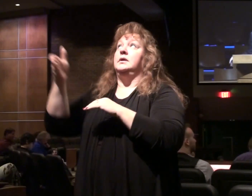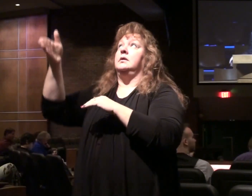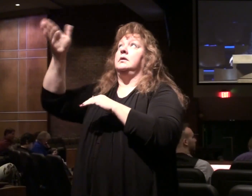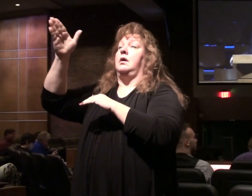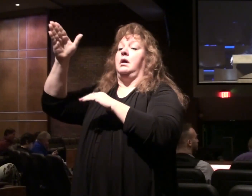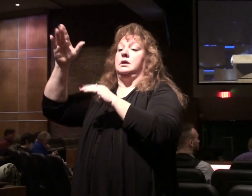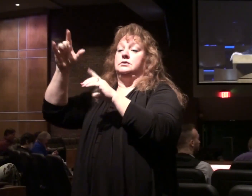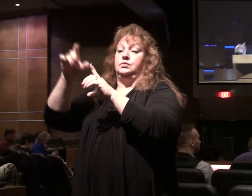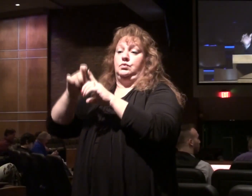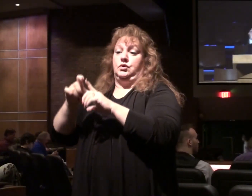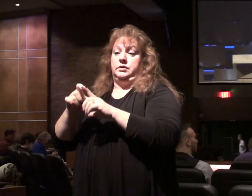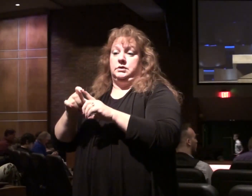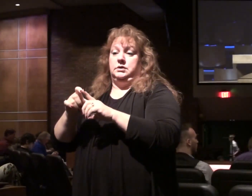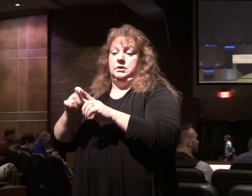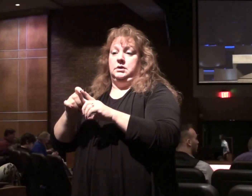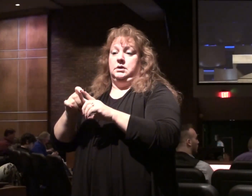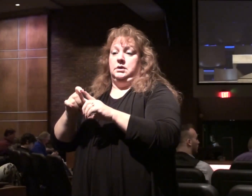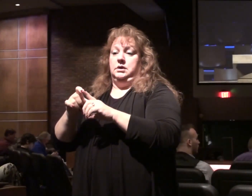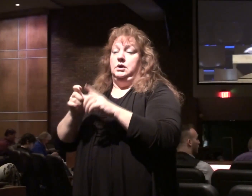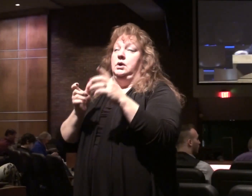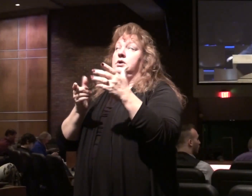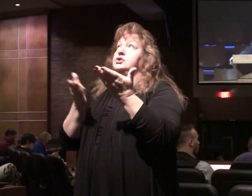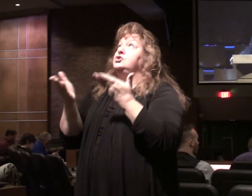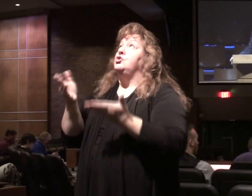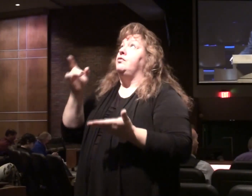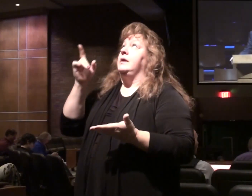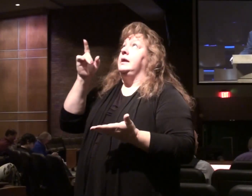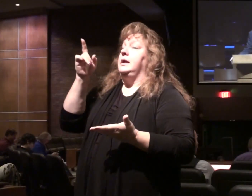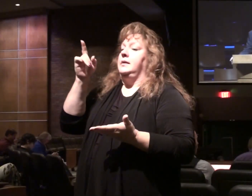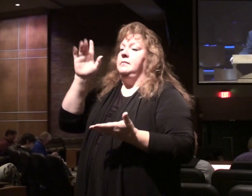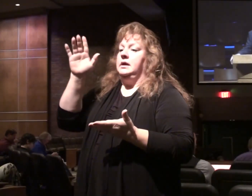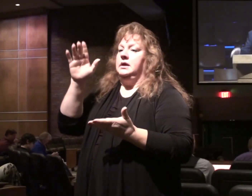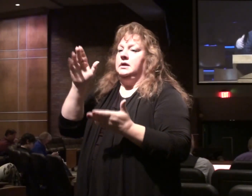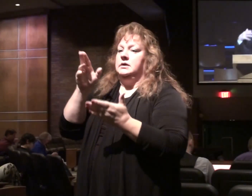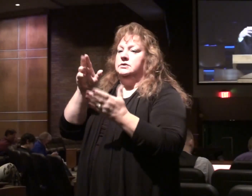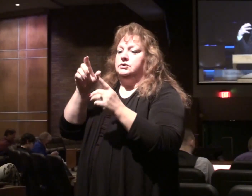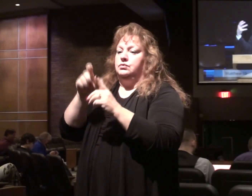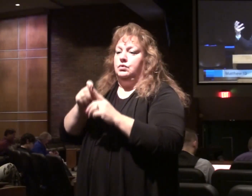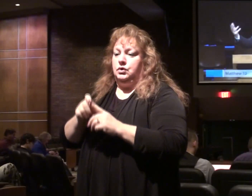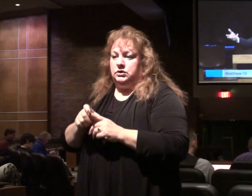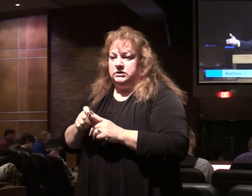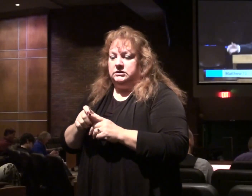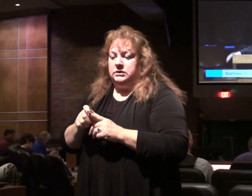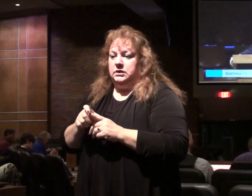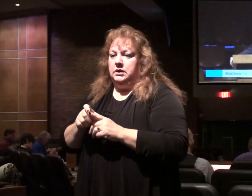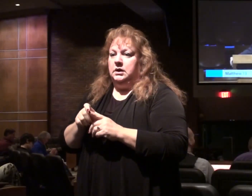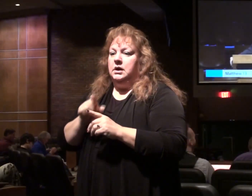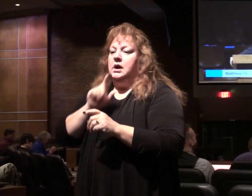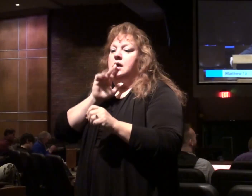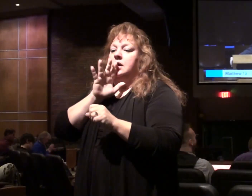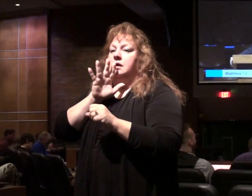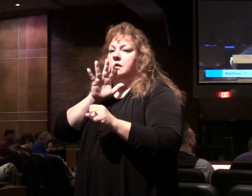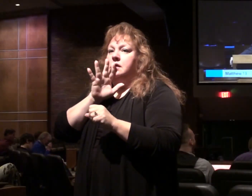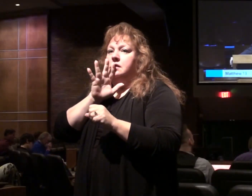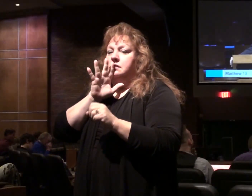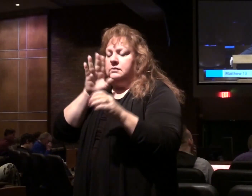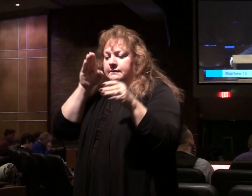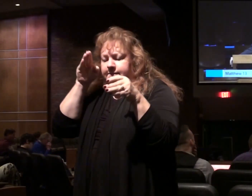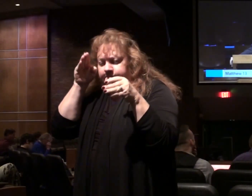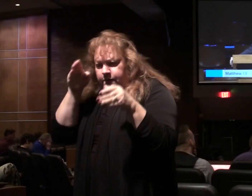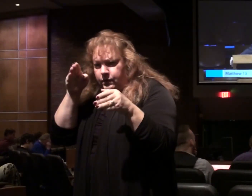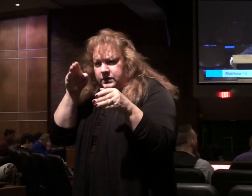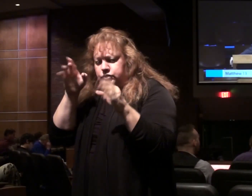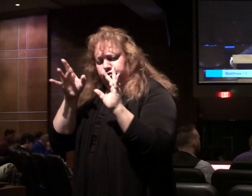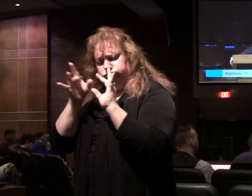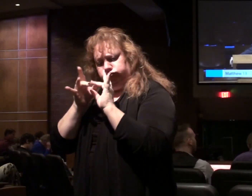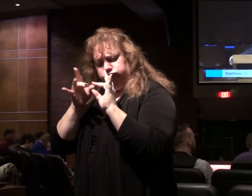God, built on the ministry of the Word of God, committed to sharing the gospel with the